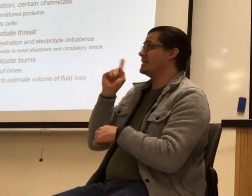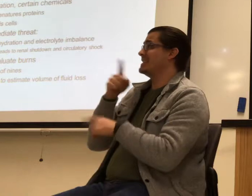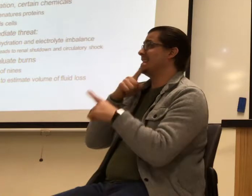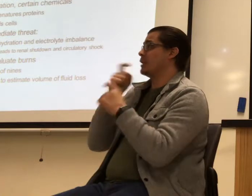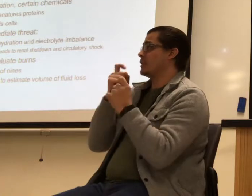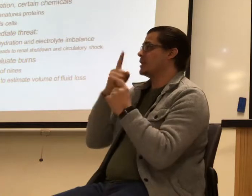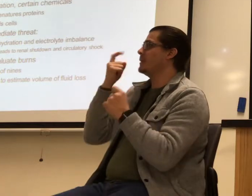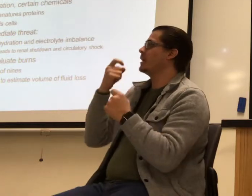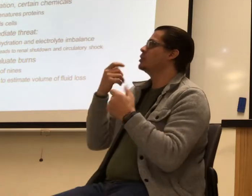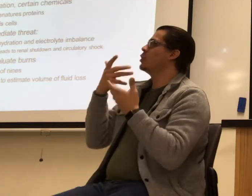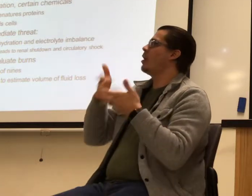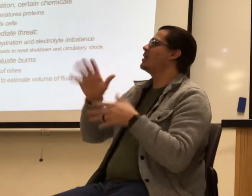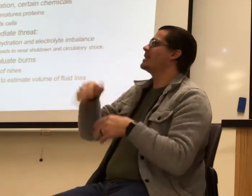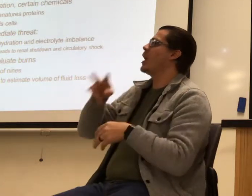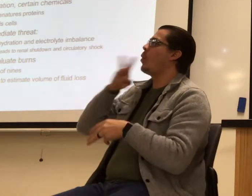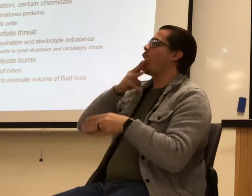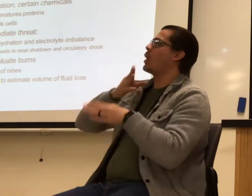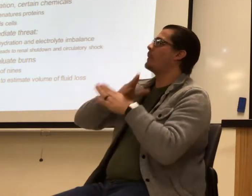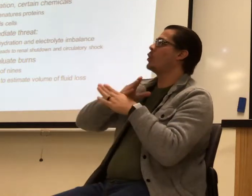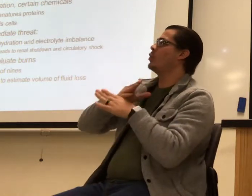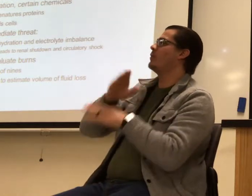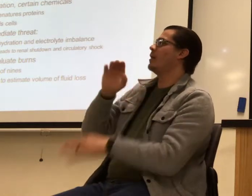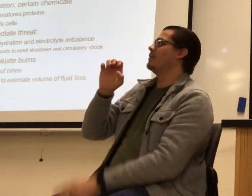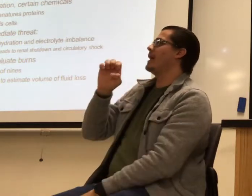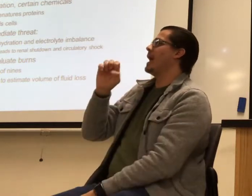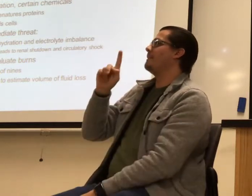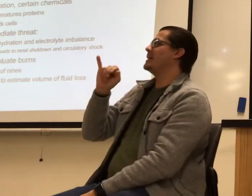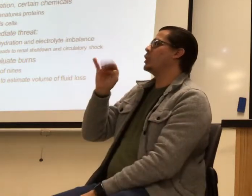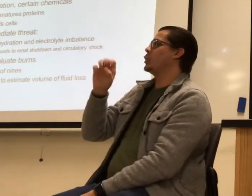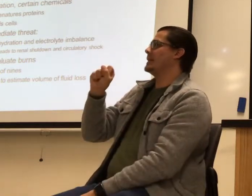because you've lost that waterproofing of the epidermis.